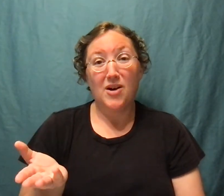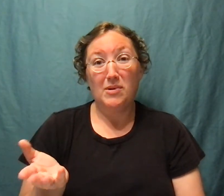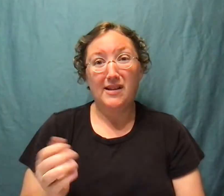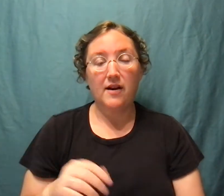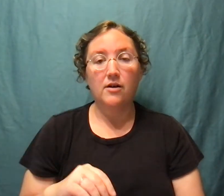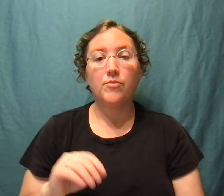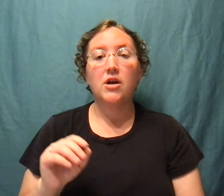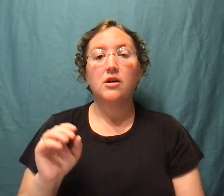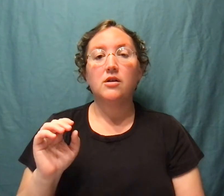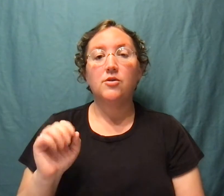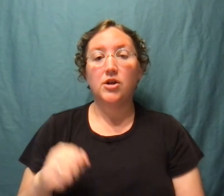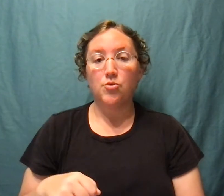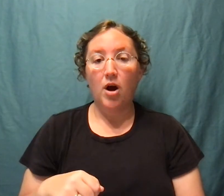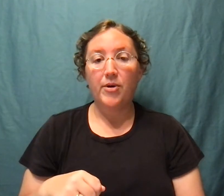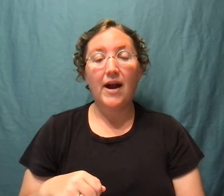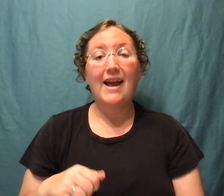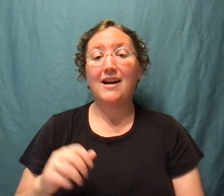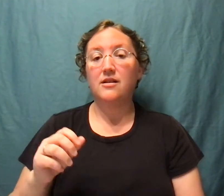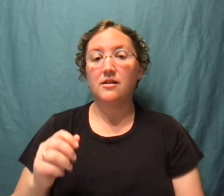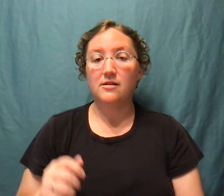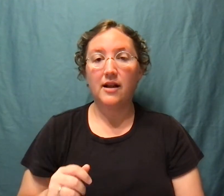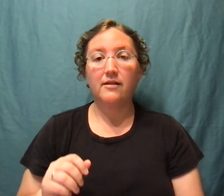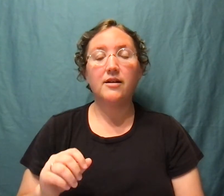really there. You can drop your hand slightly